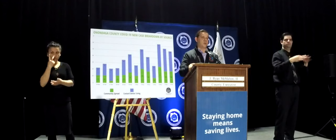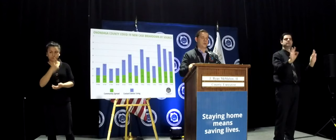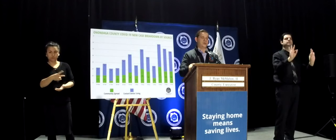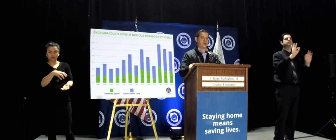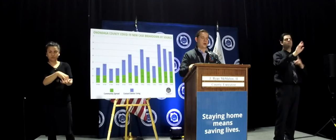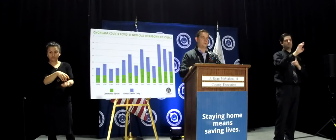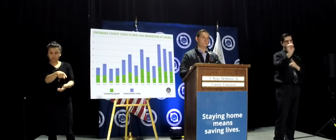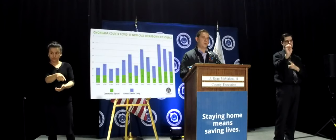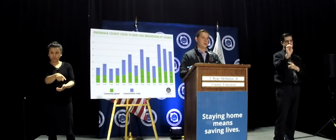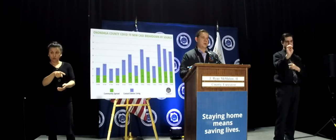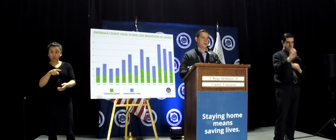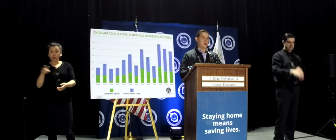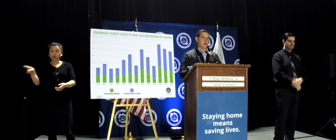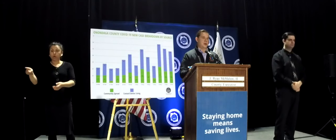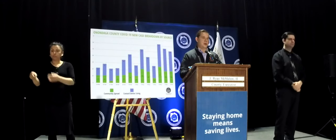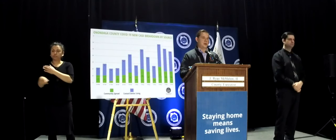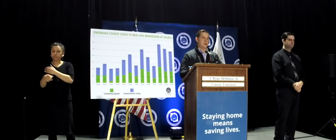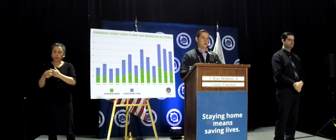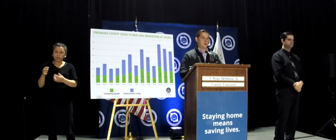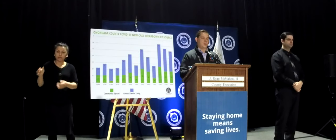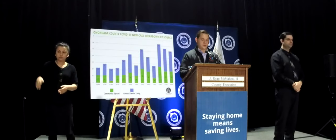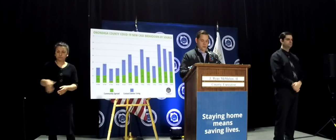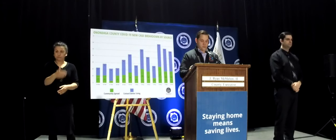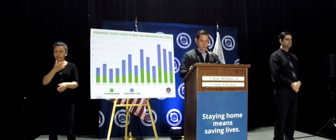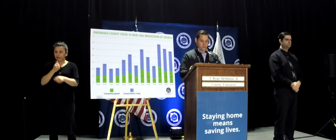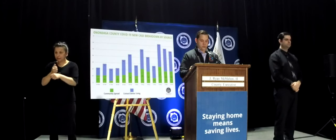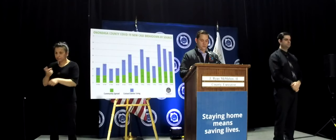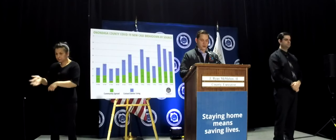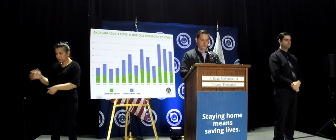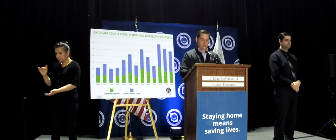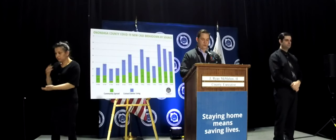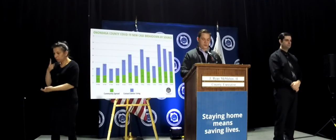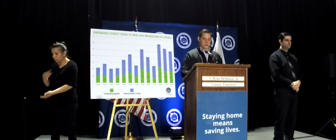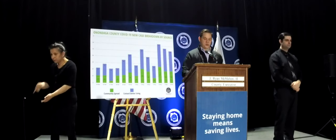back for a restart, call this number,